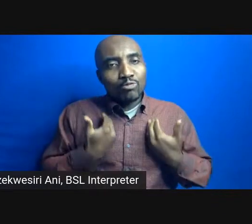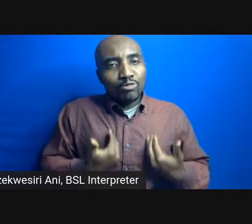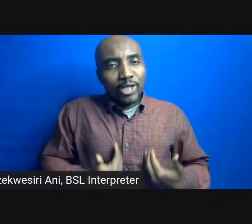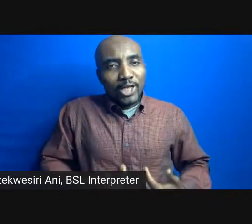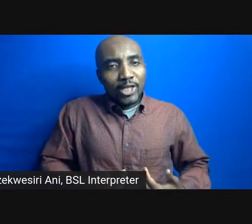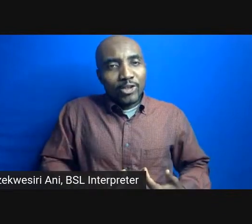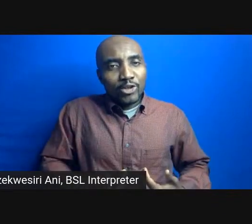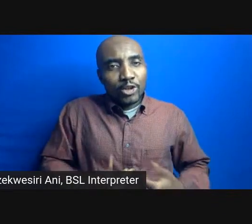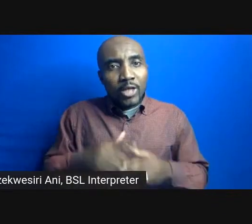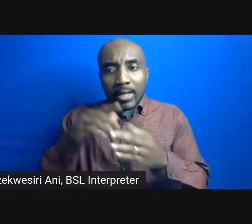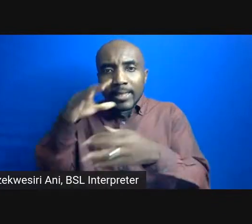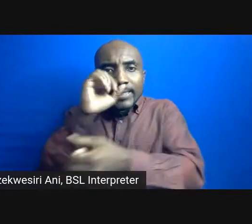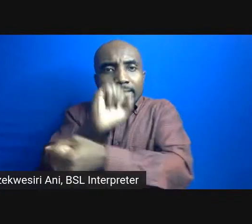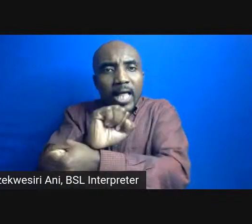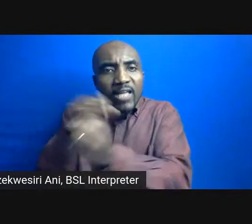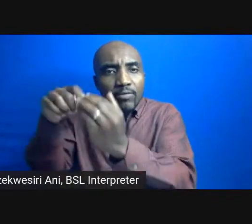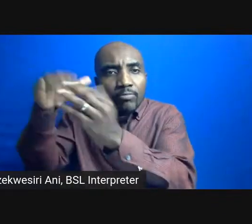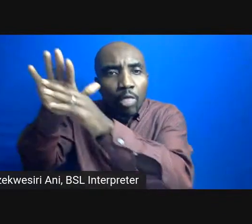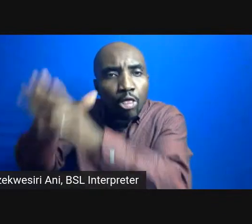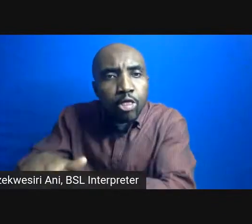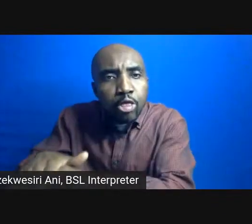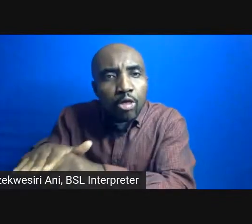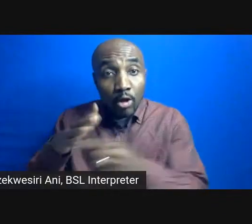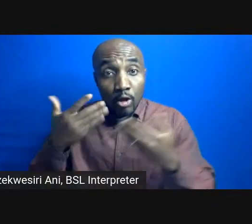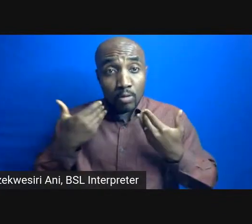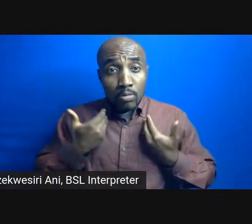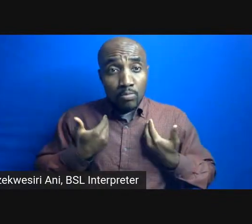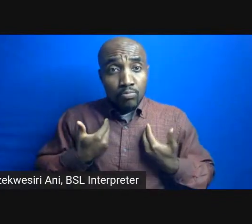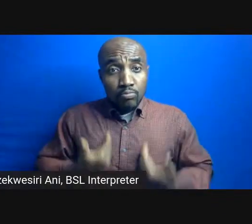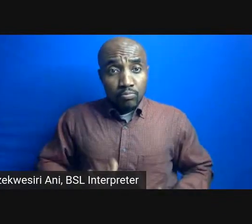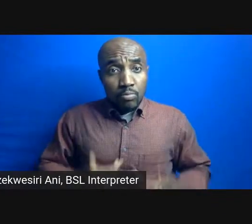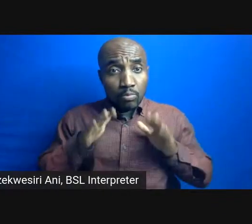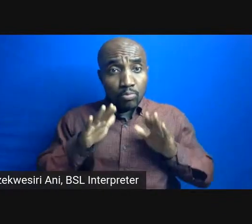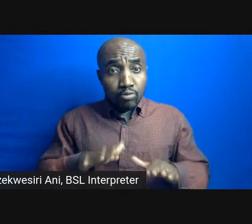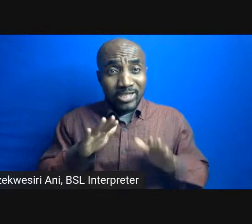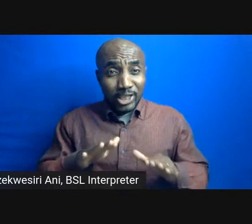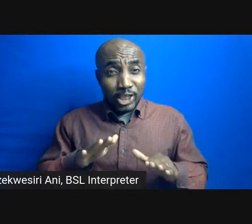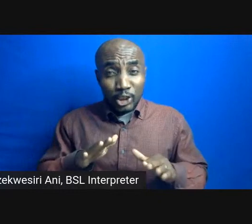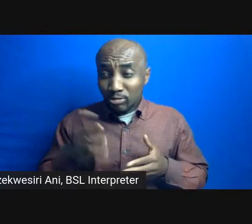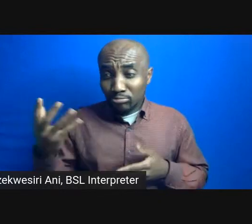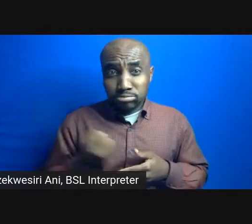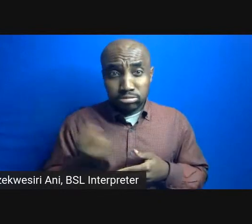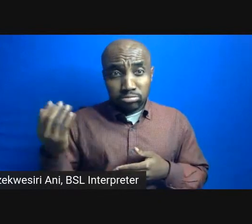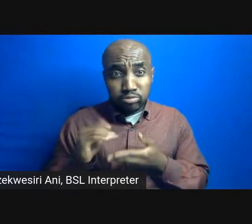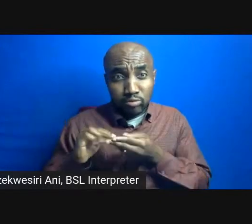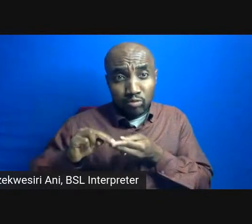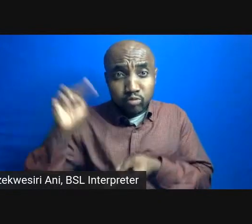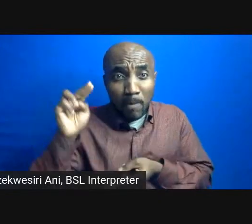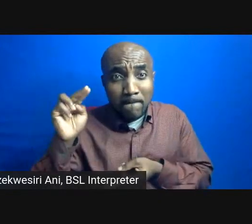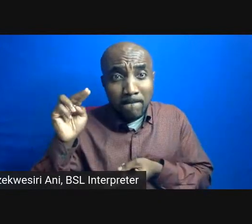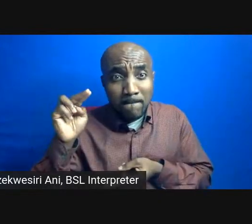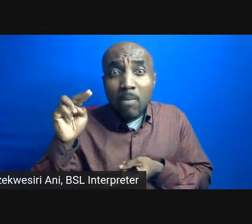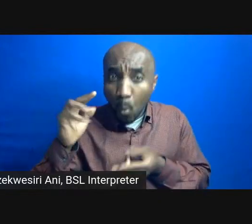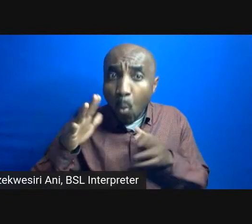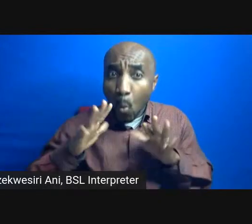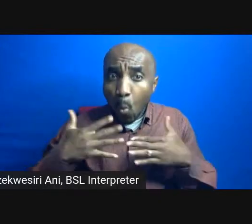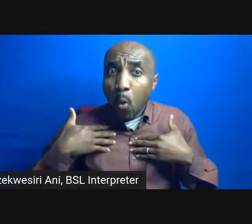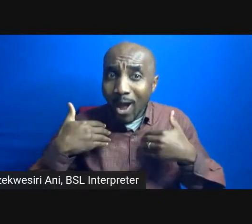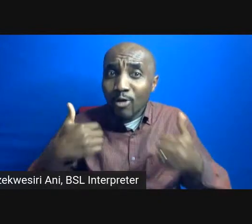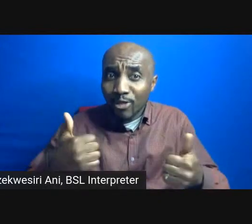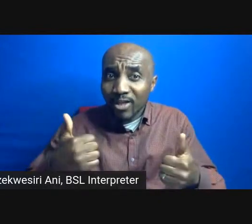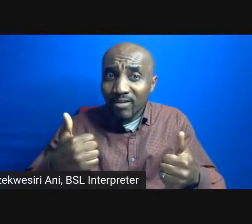the British public purse, one of the wealthiest public purses in the world today. The battle